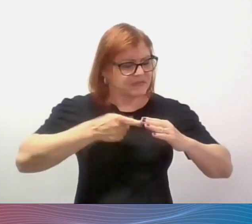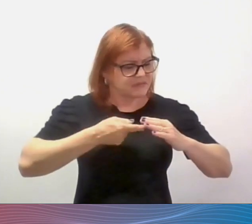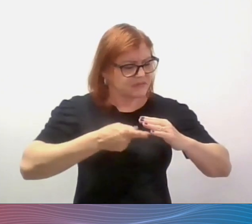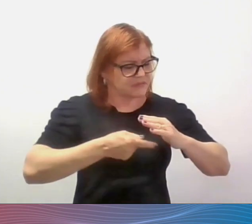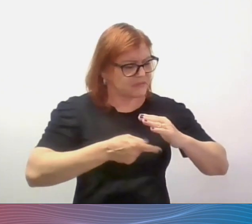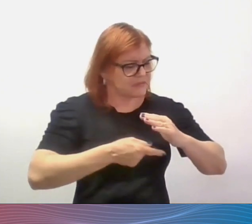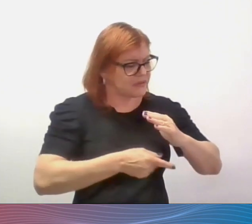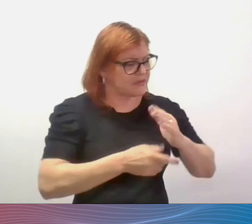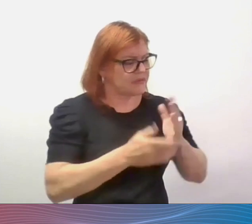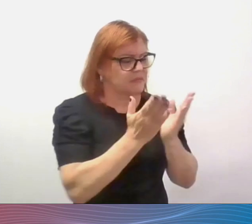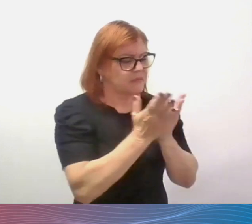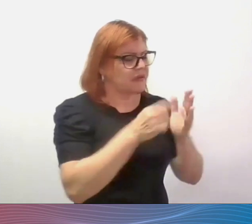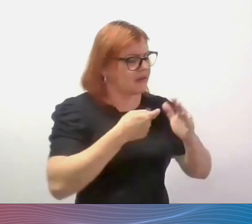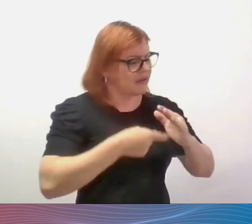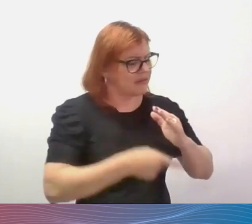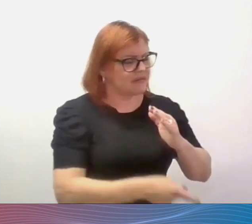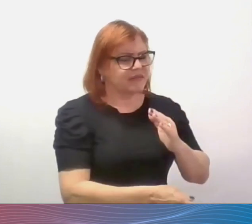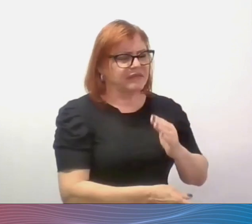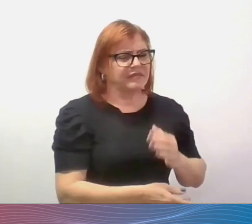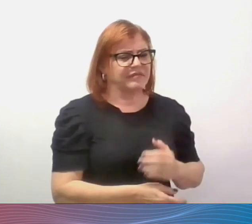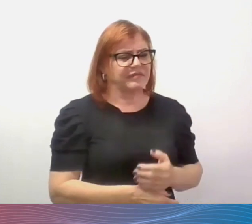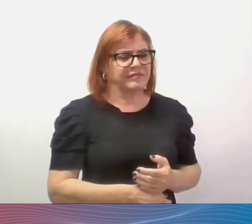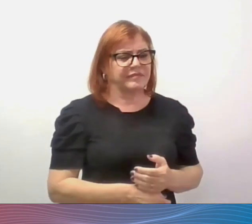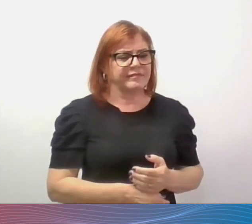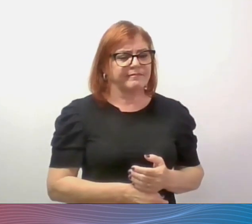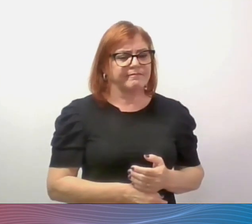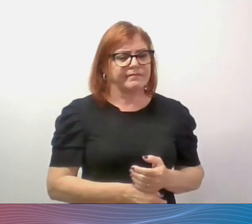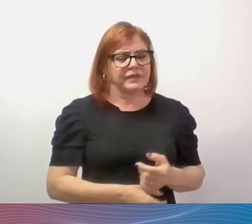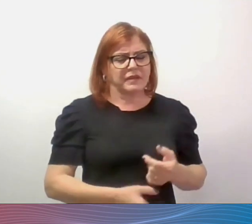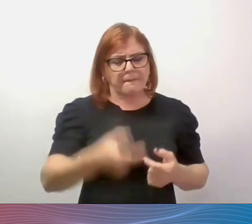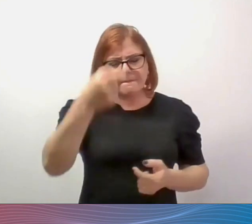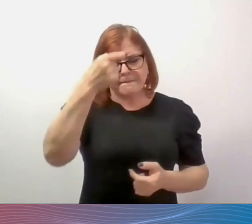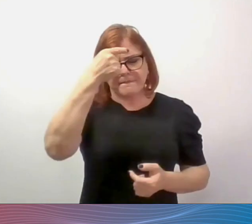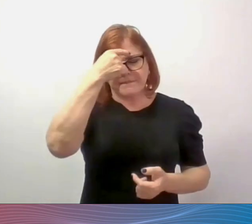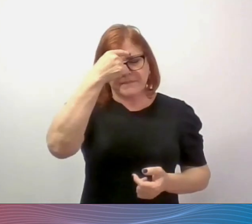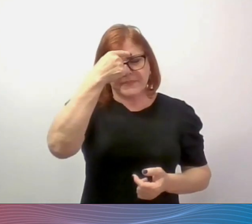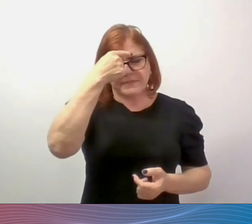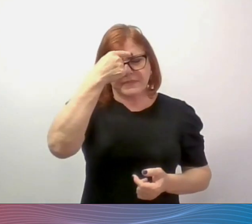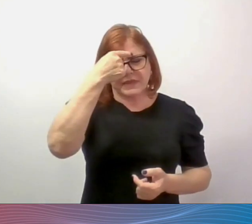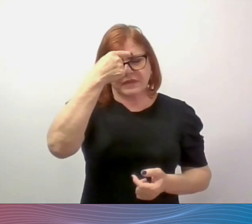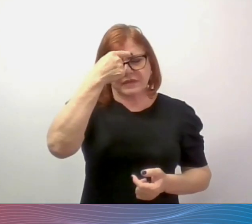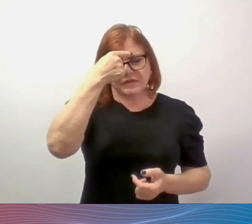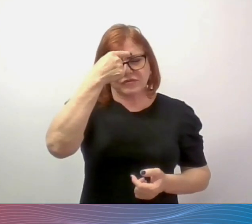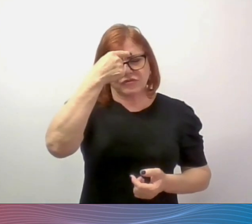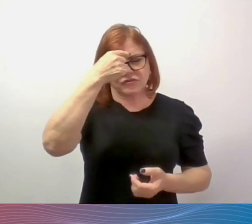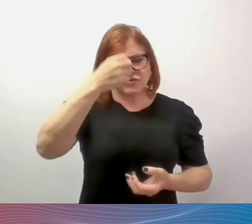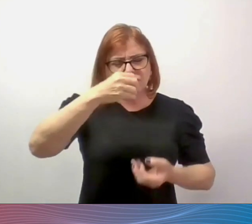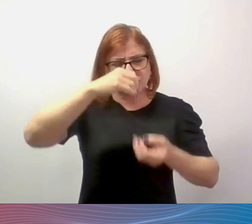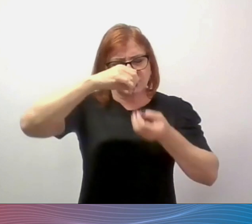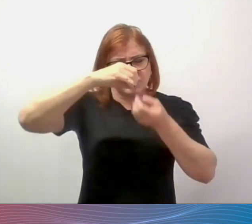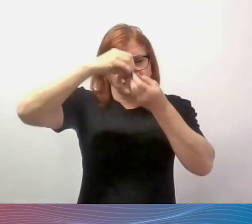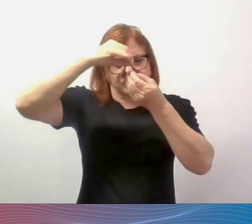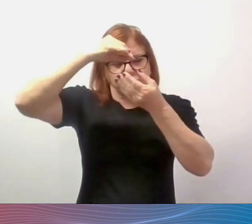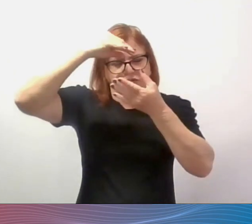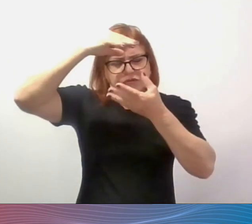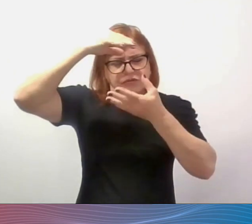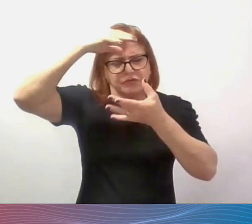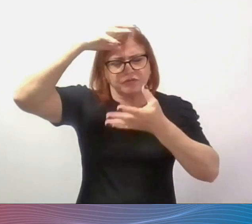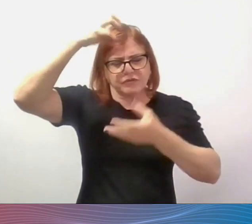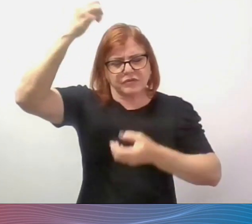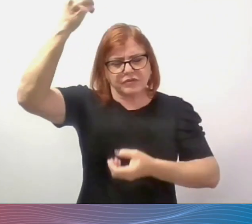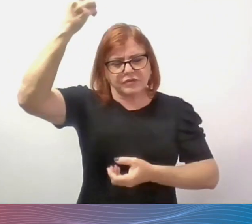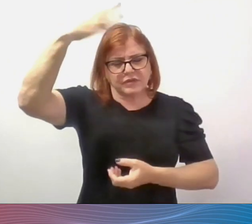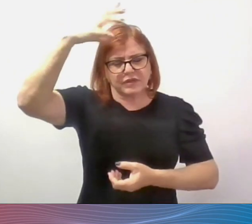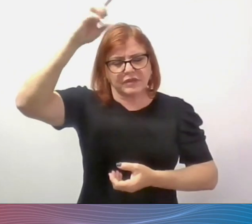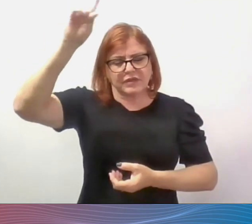word. Aí nós enchemos a nossa mente, irmãos, da graça de Deus. Then we will fill our minds with the grace of God. Depois de algum tempo, irmão,